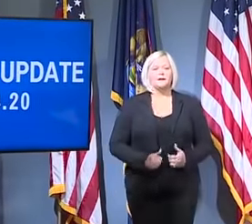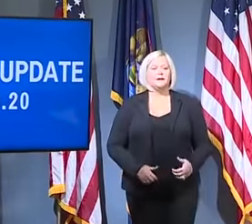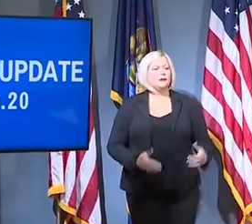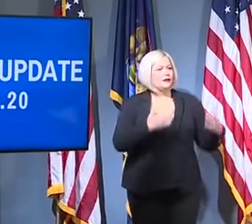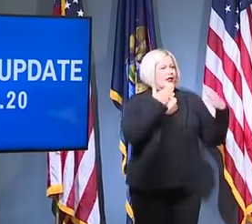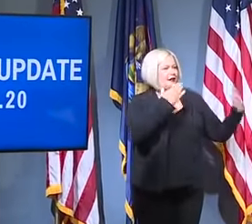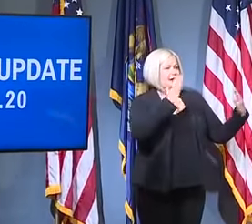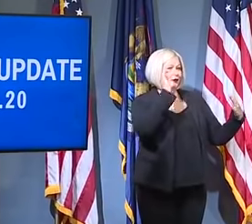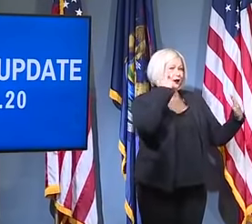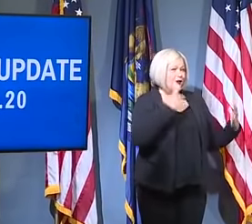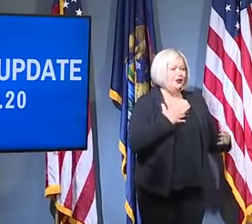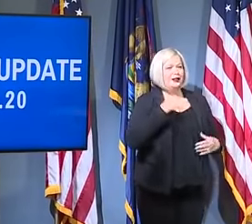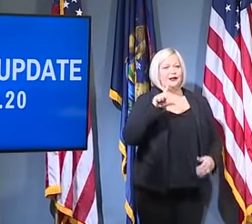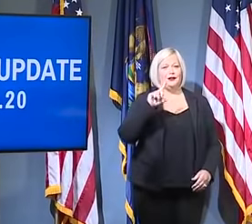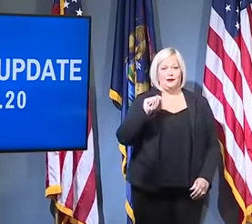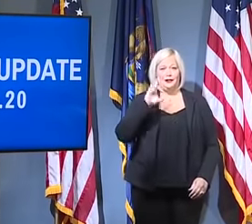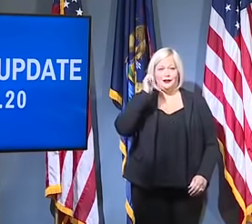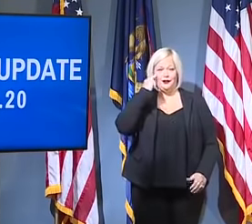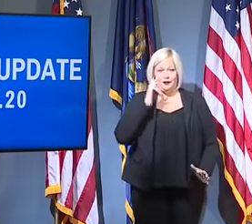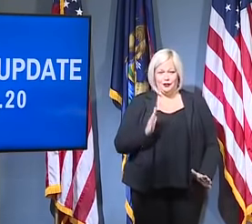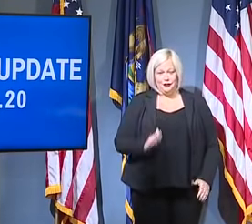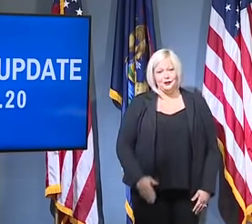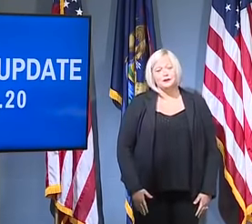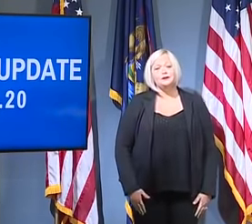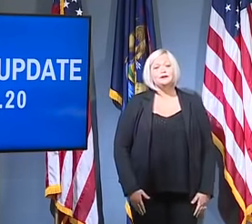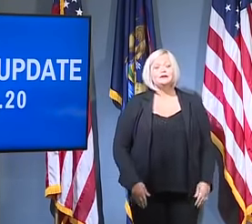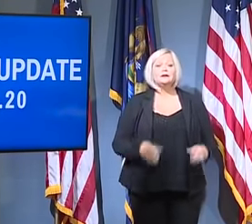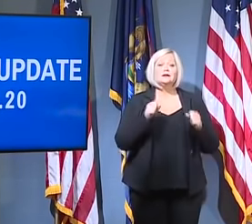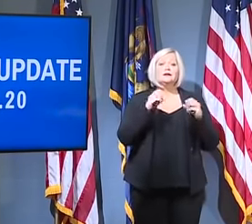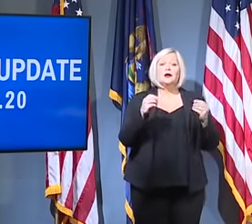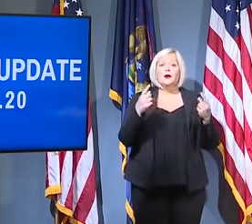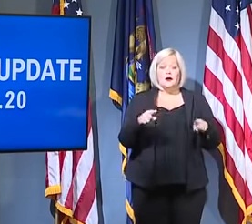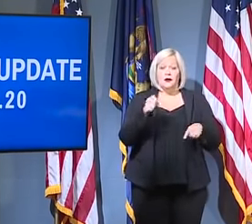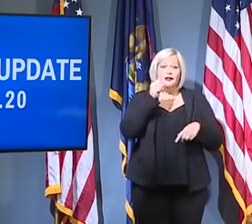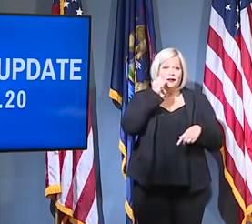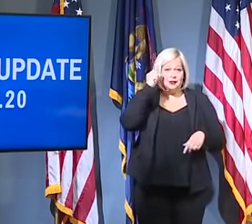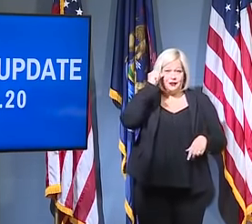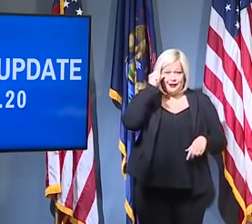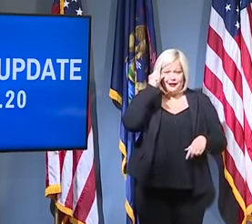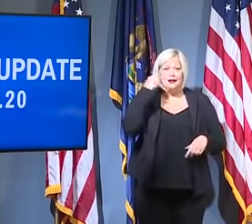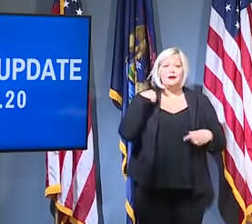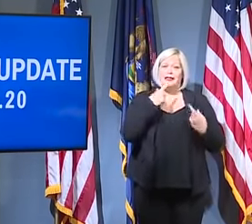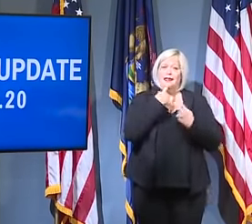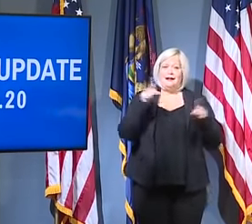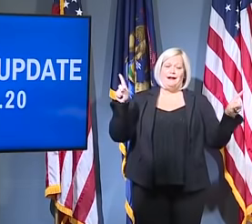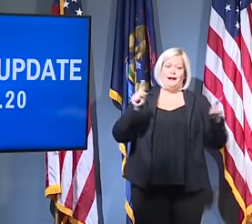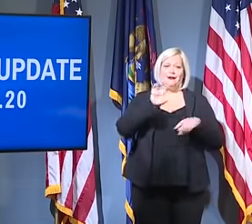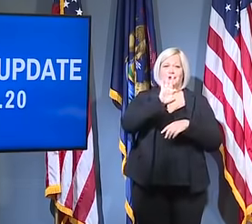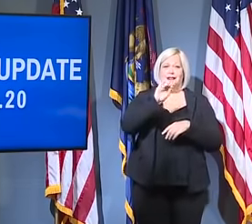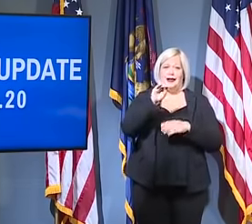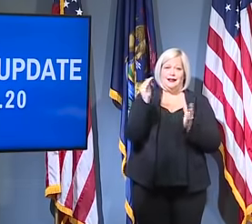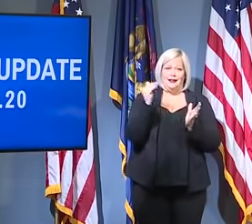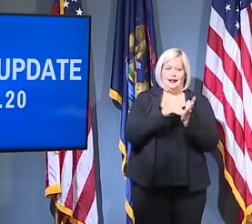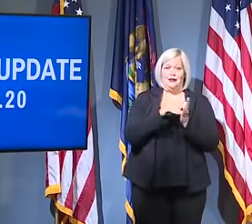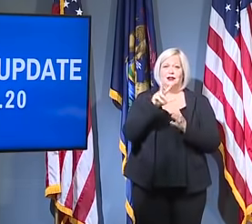Thank you, Governor and Lieutenant Governor. So yesterday, we announced 90,392 cases